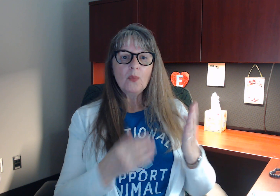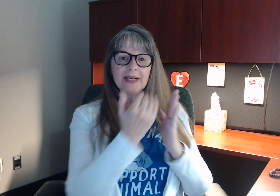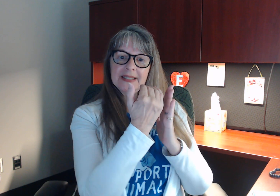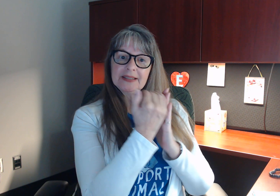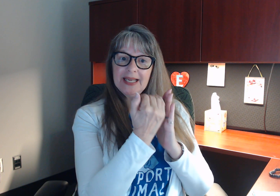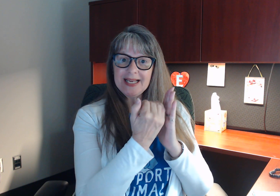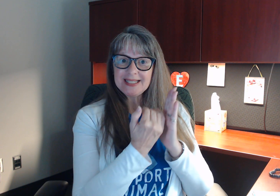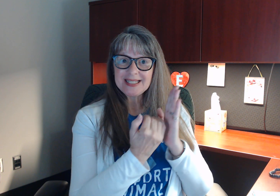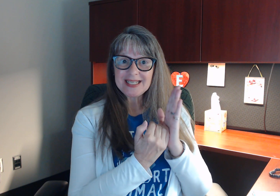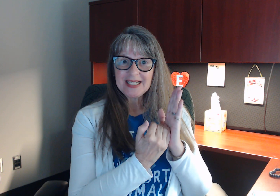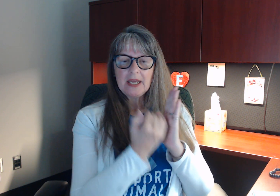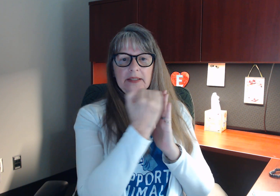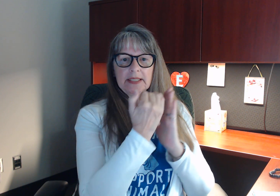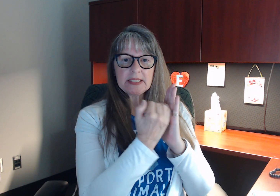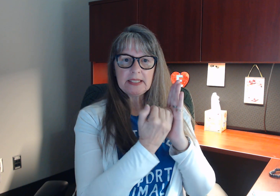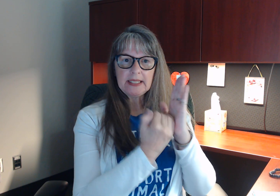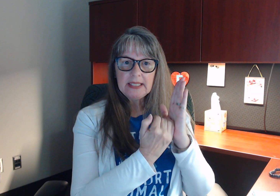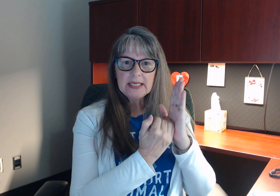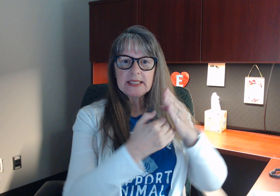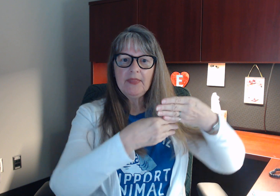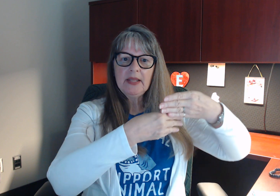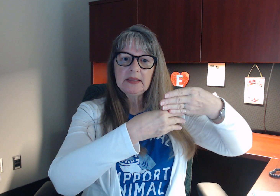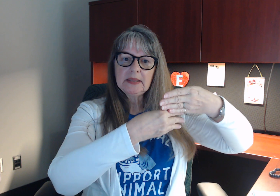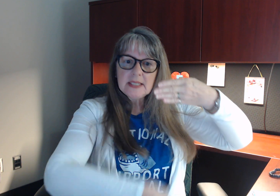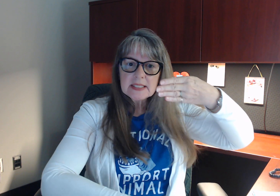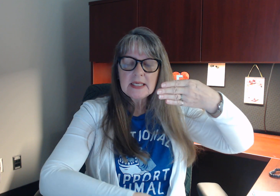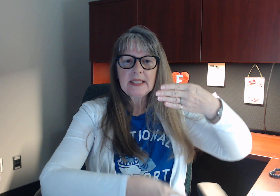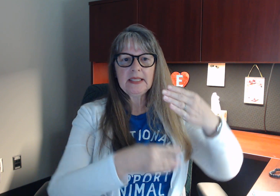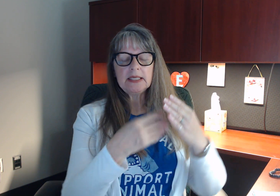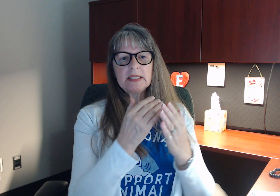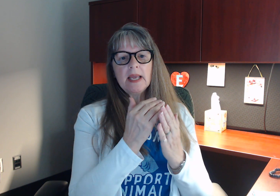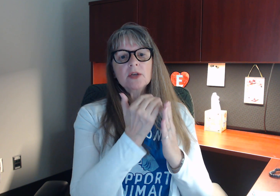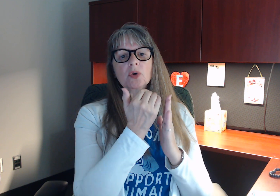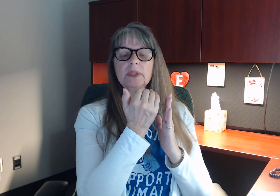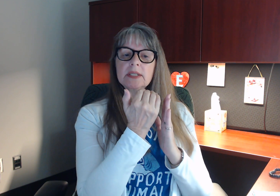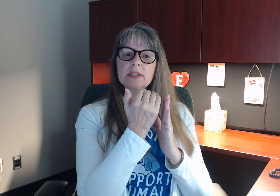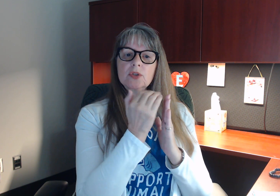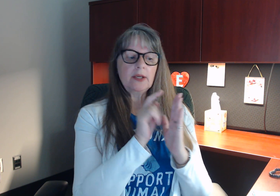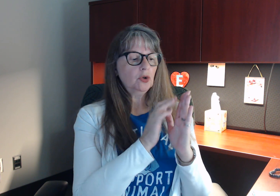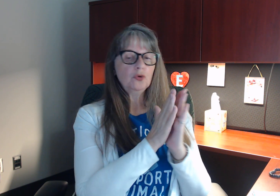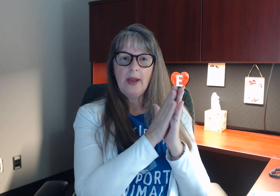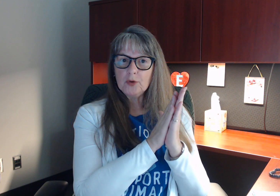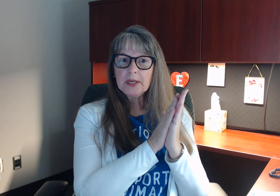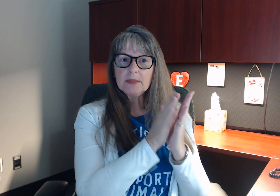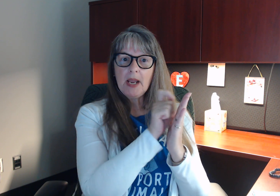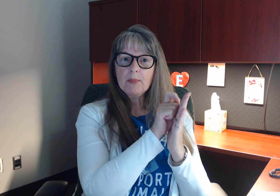did list like this, and then list like this. So list is like, you have your piece of paper and